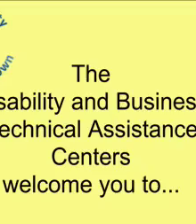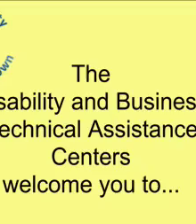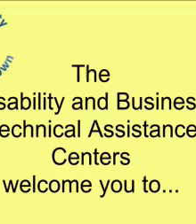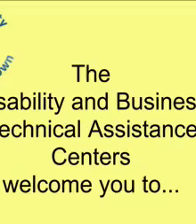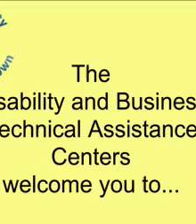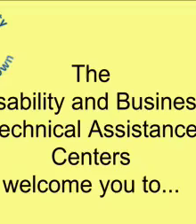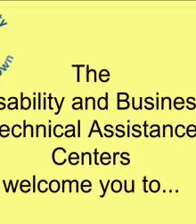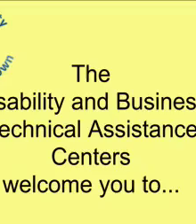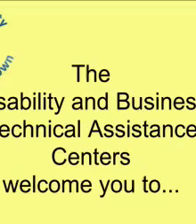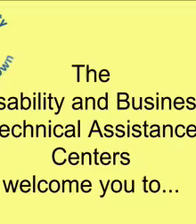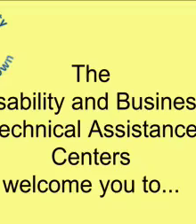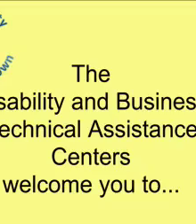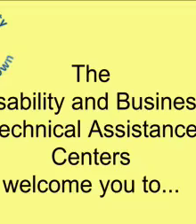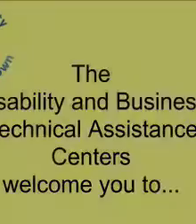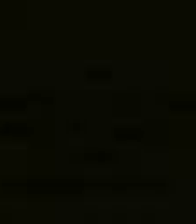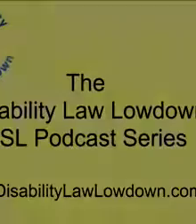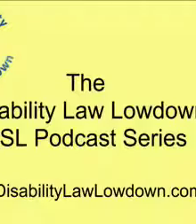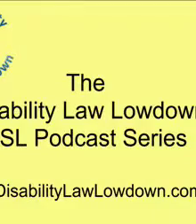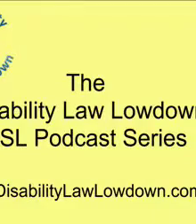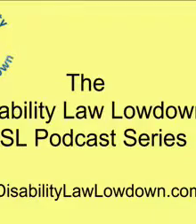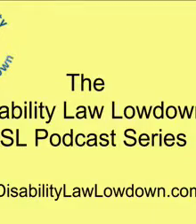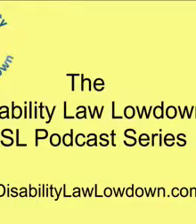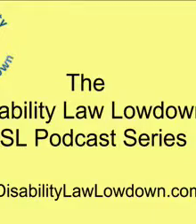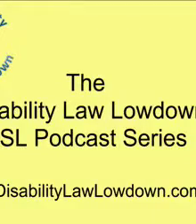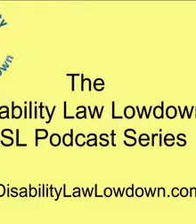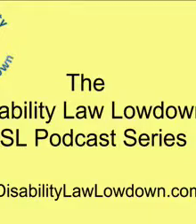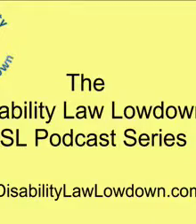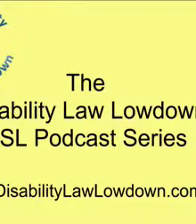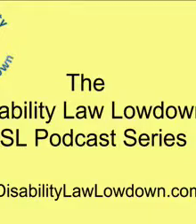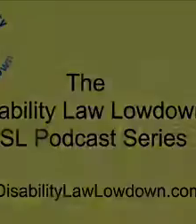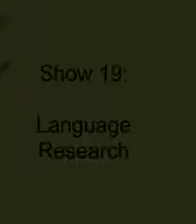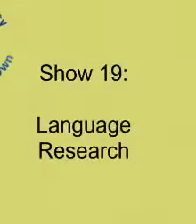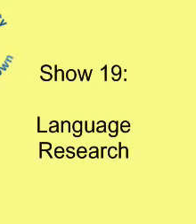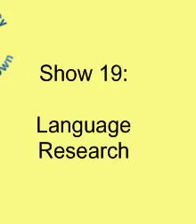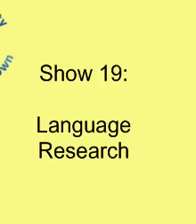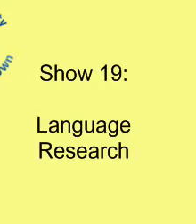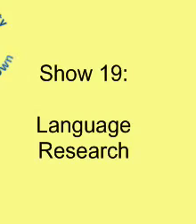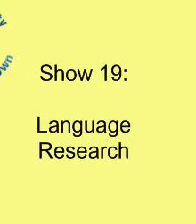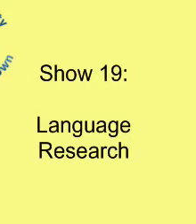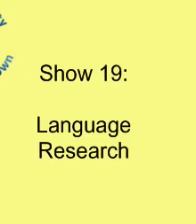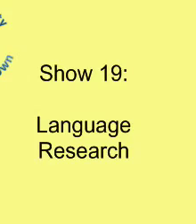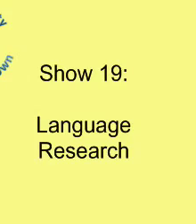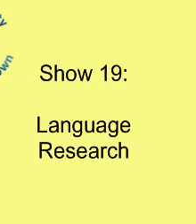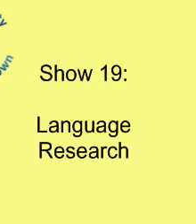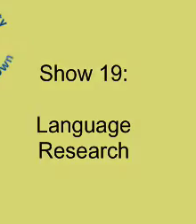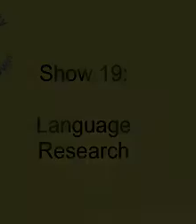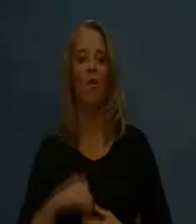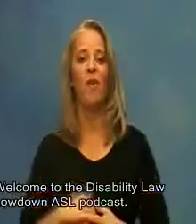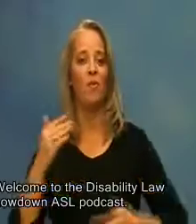The Disability and Business Technical Assistance Centers welcome you to the Disability Law Lowdown Podcast, show 19, Language